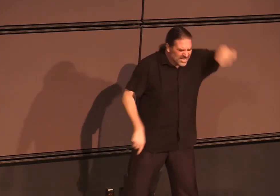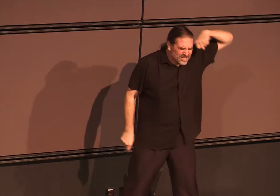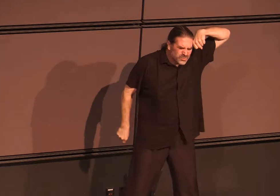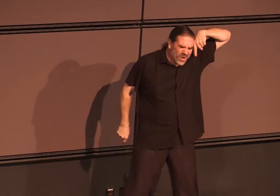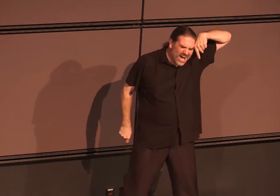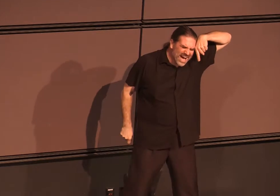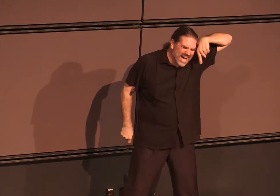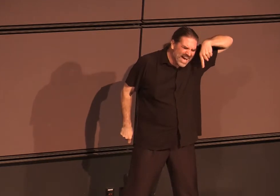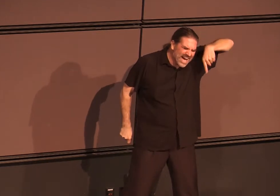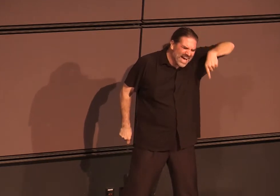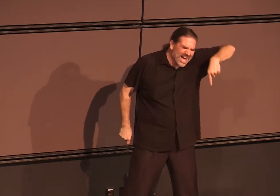drop